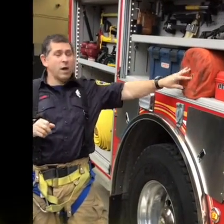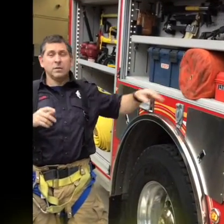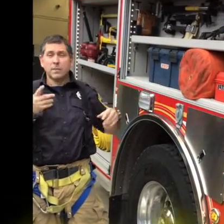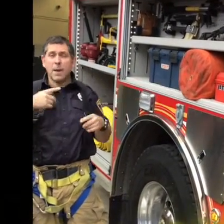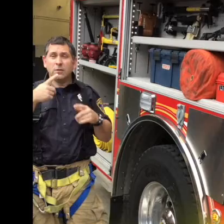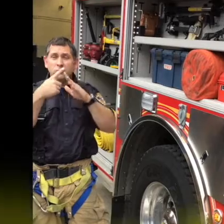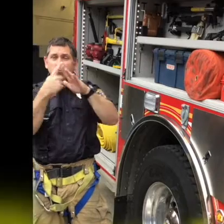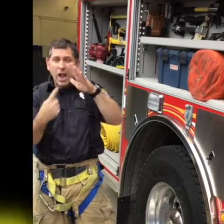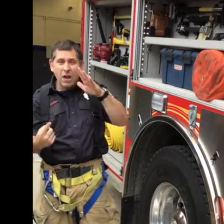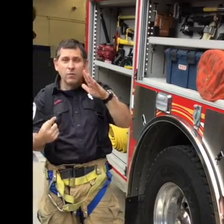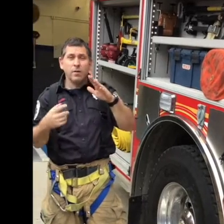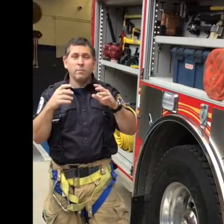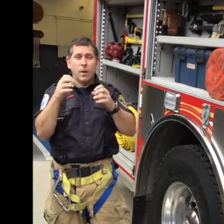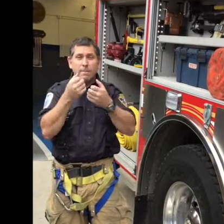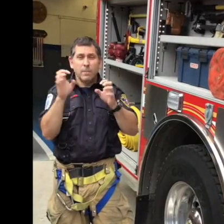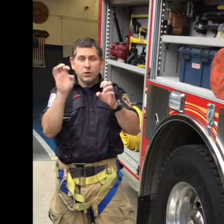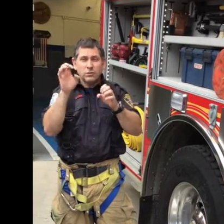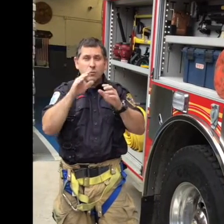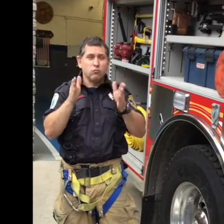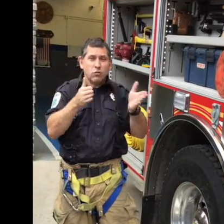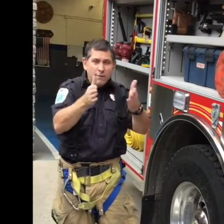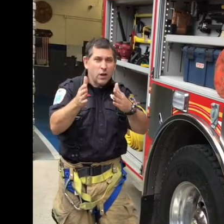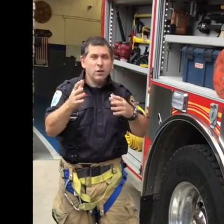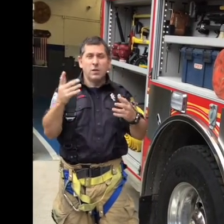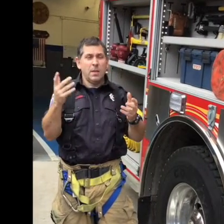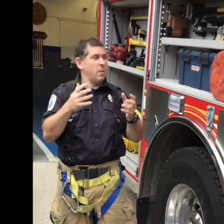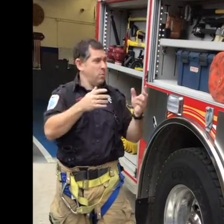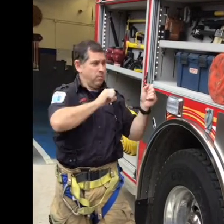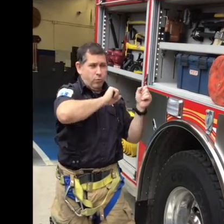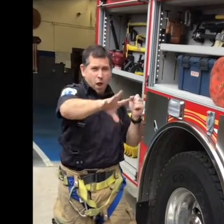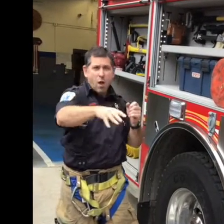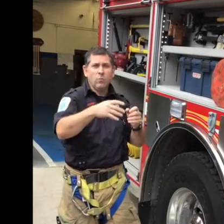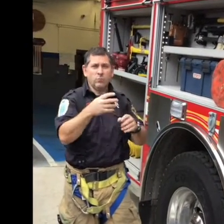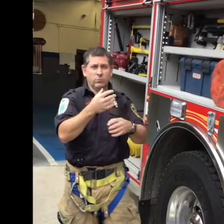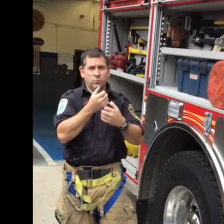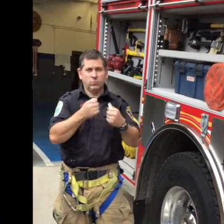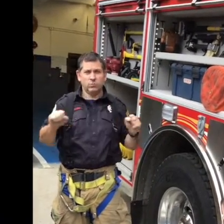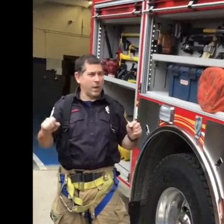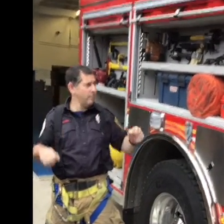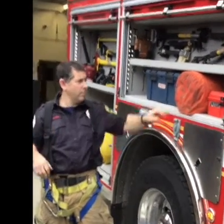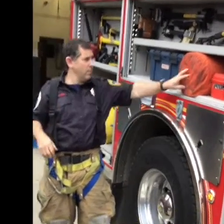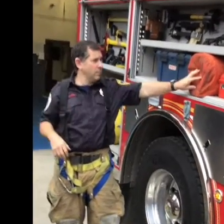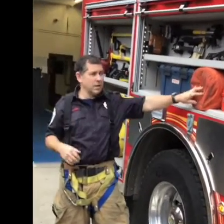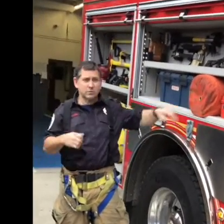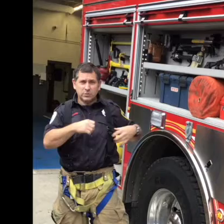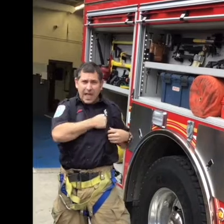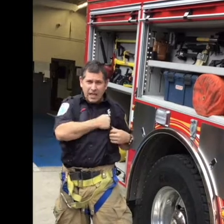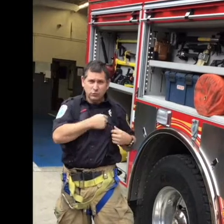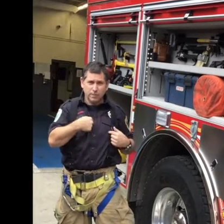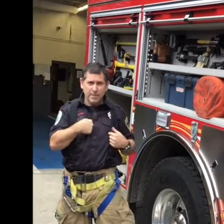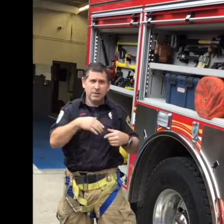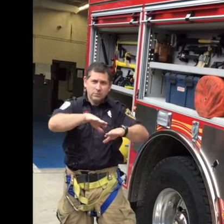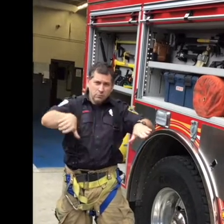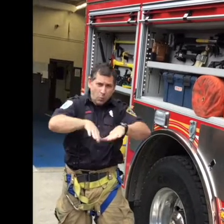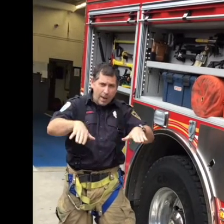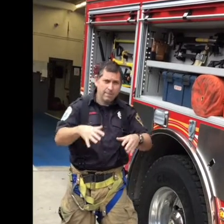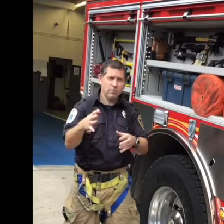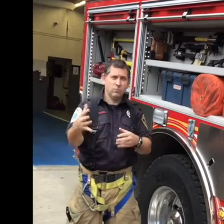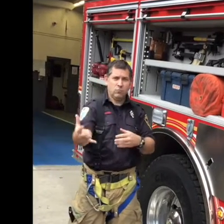And here's a water rescue, life jackets and ropes. If you're in the river or something, we would throw out this type of equipment. I would attach it